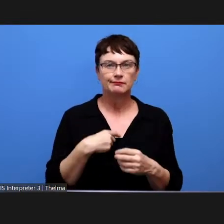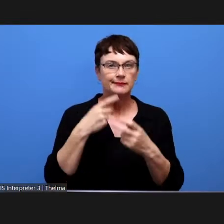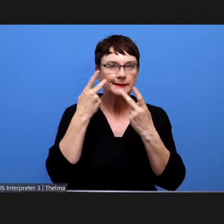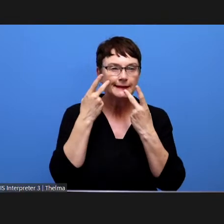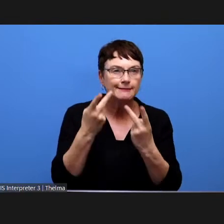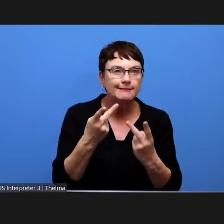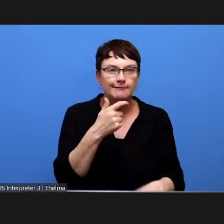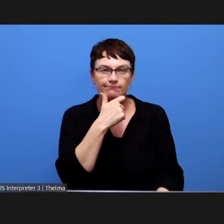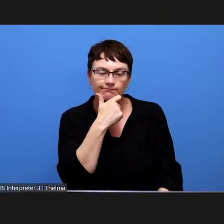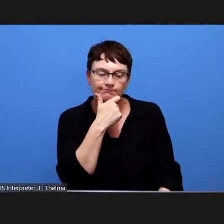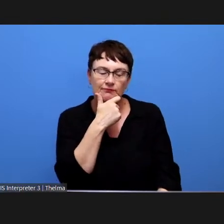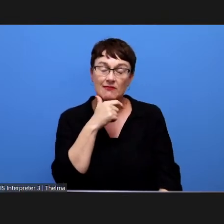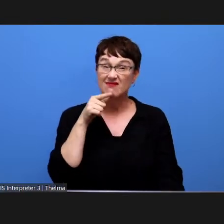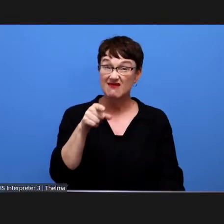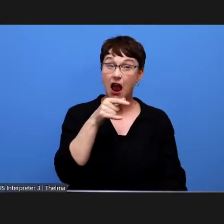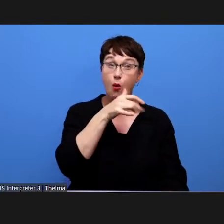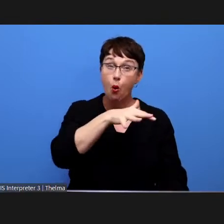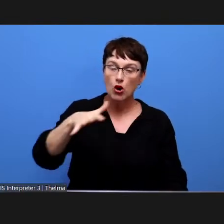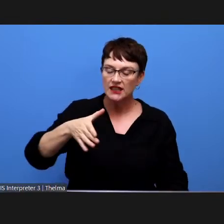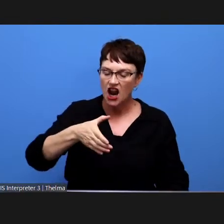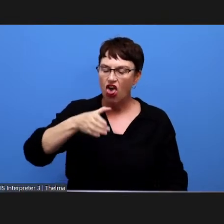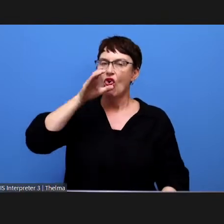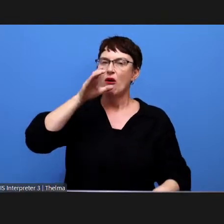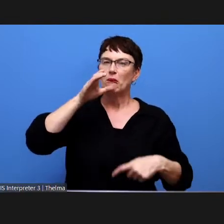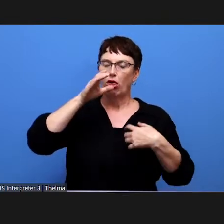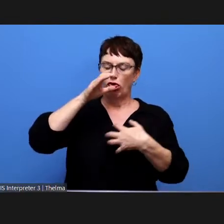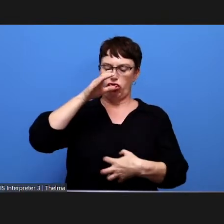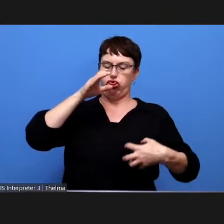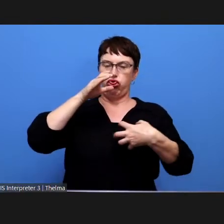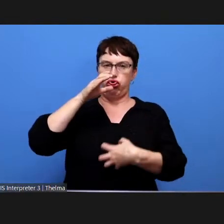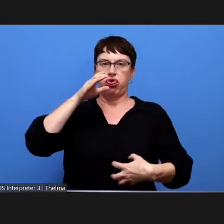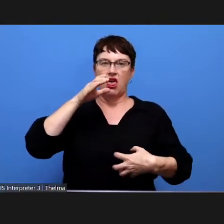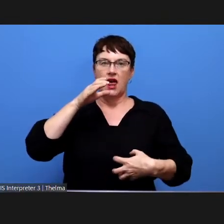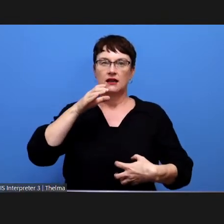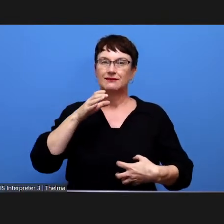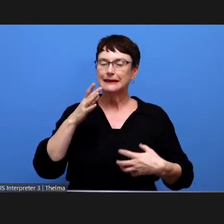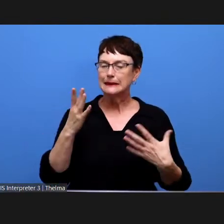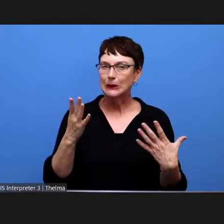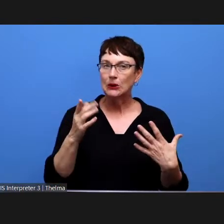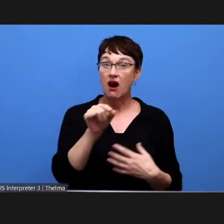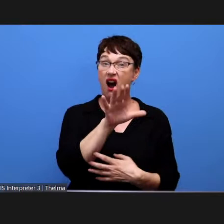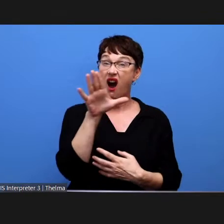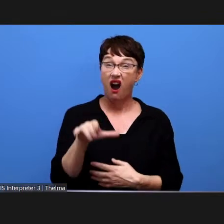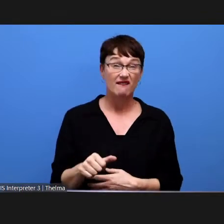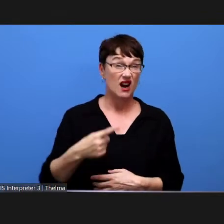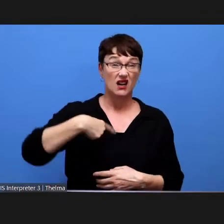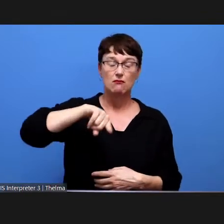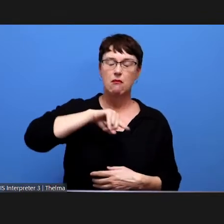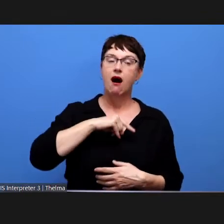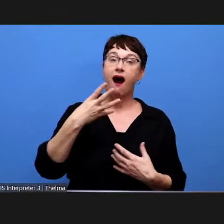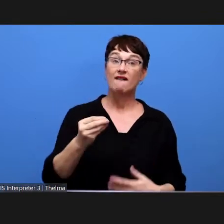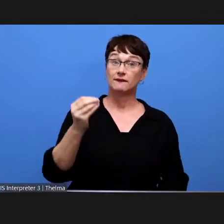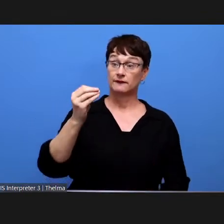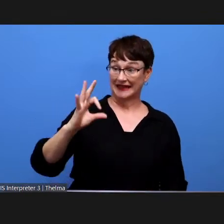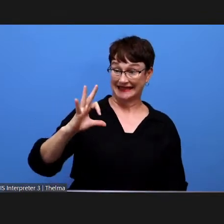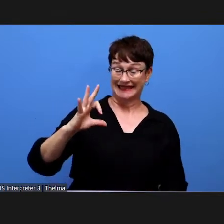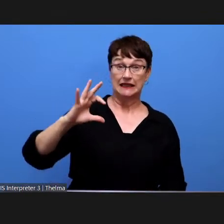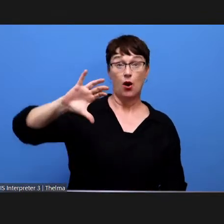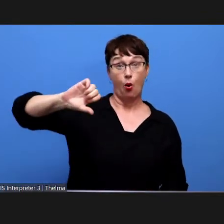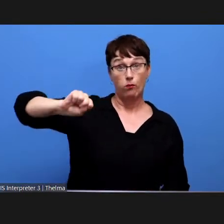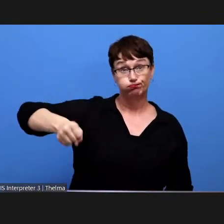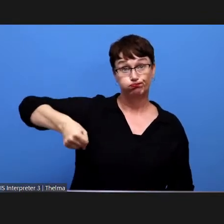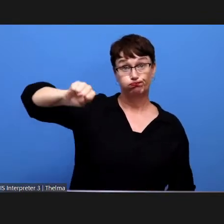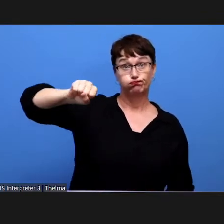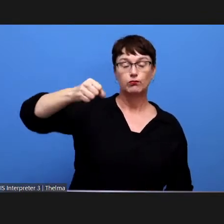rate where practically we don't treat wastewater in Africa, right? And even when we do it in a very